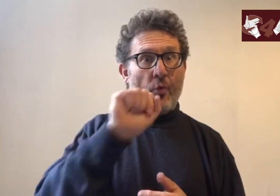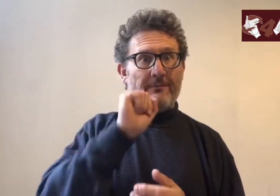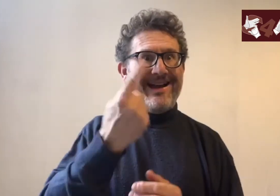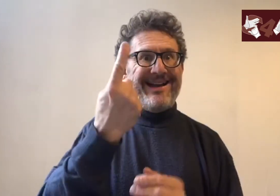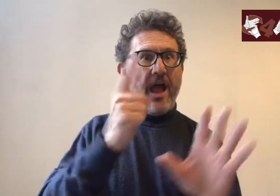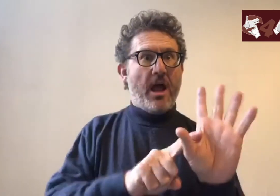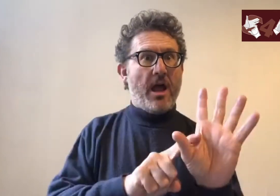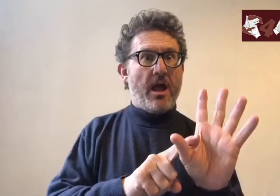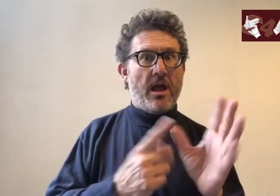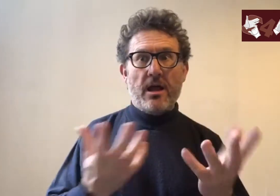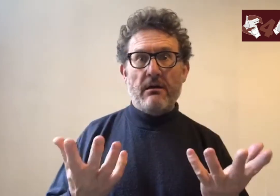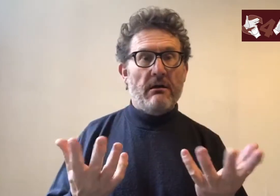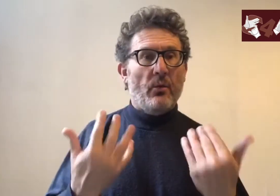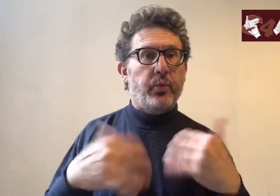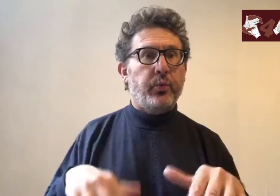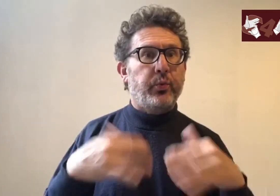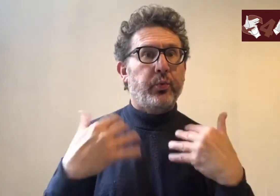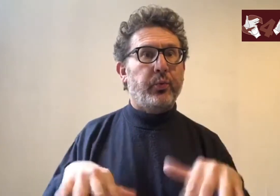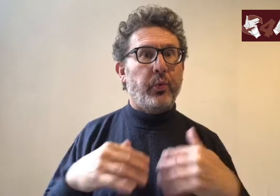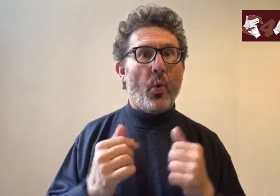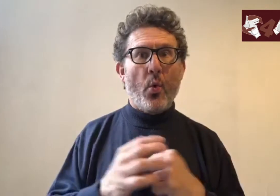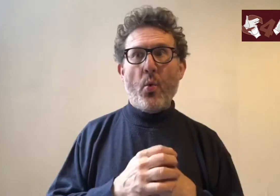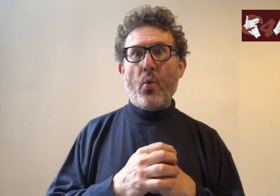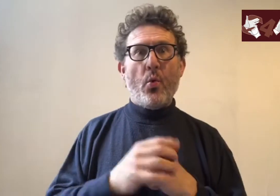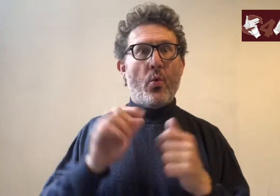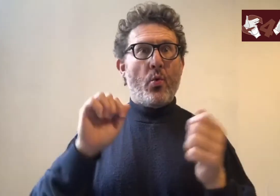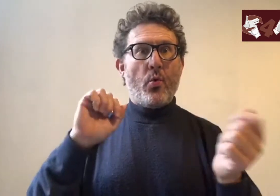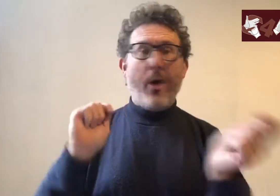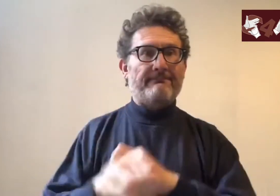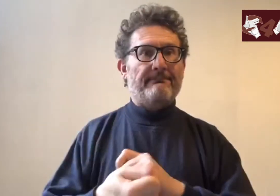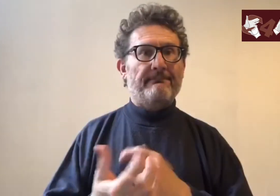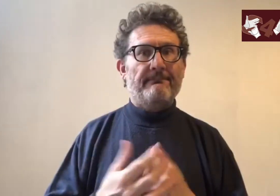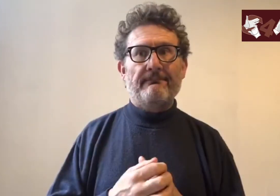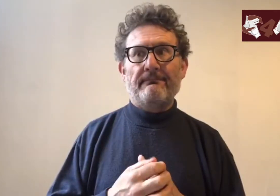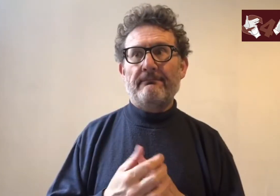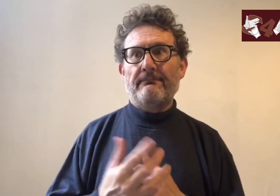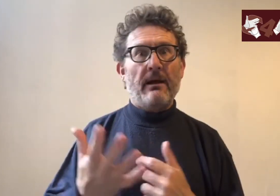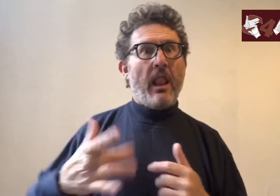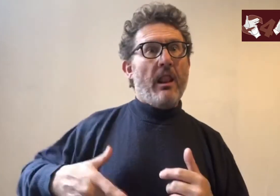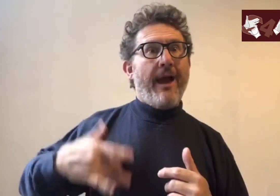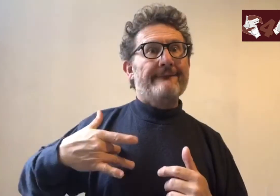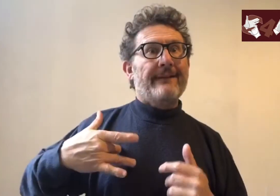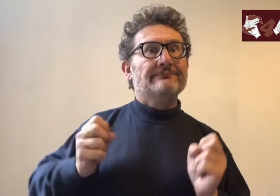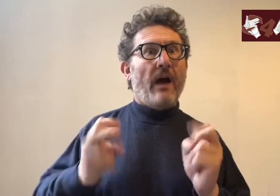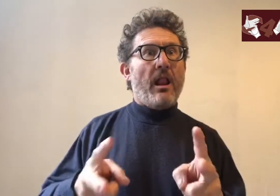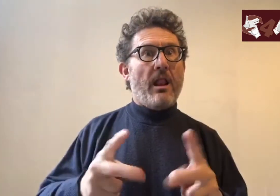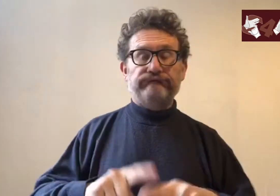at. This year, March time, will be a whole year of this. Things are very different now.